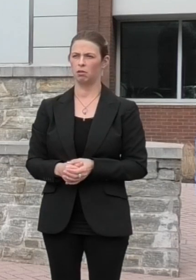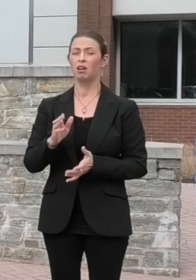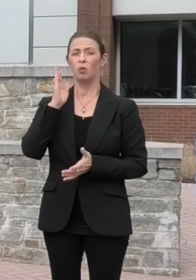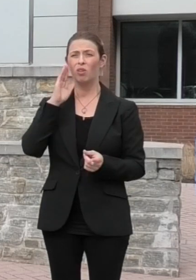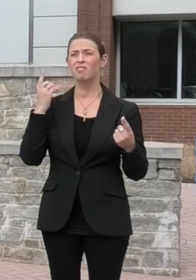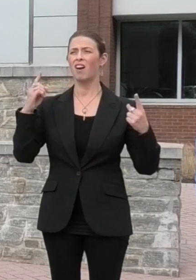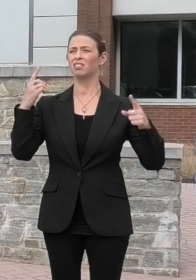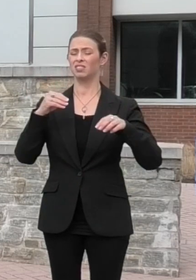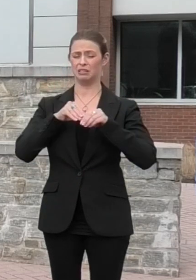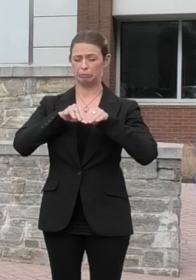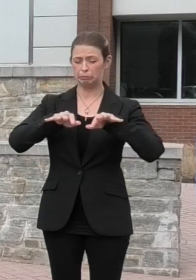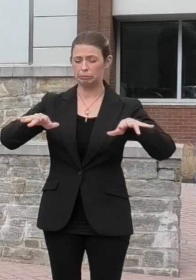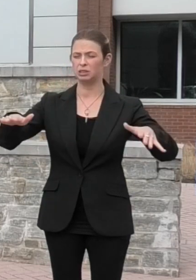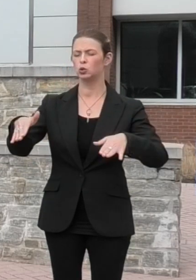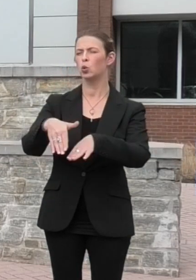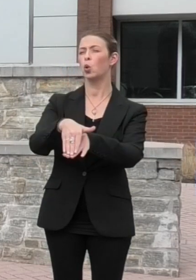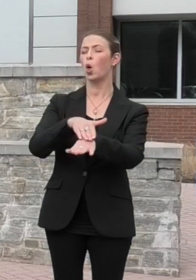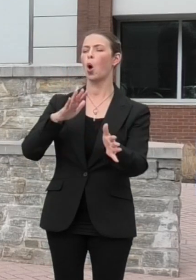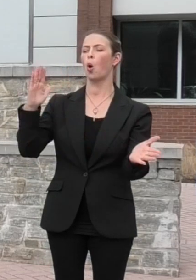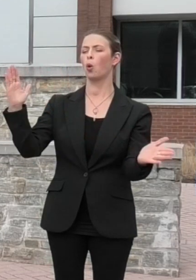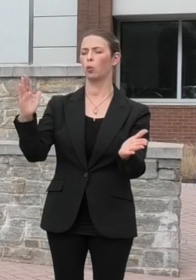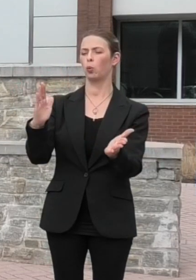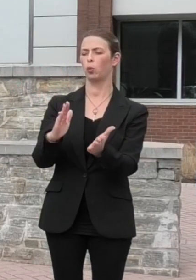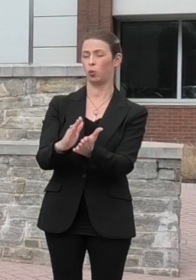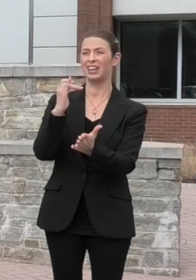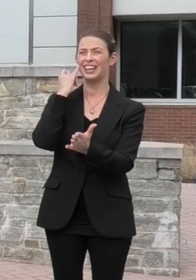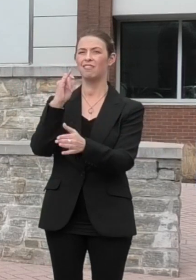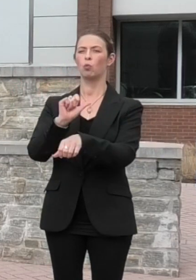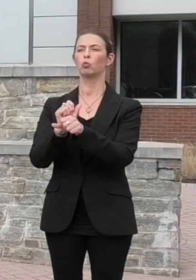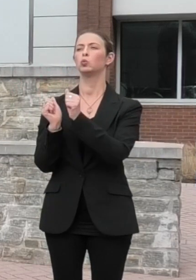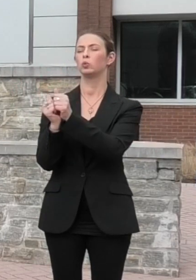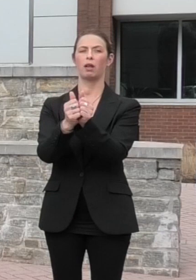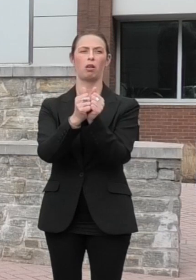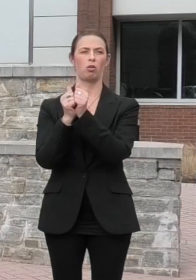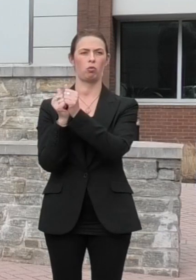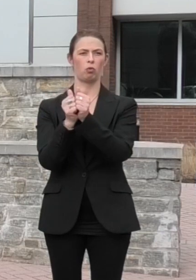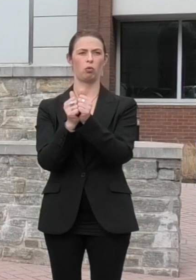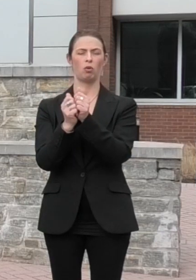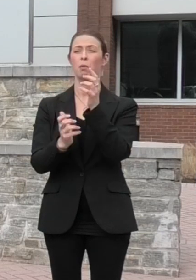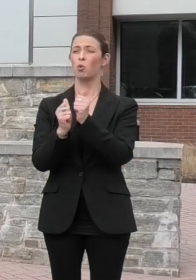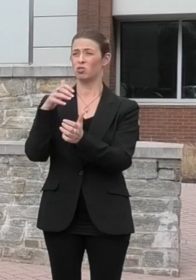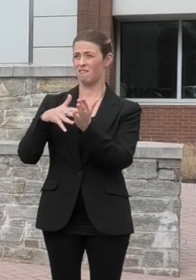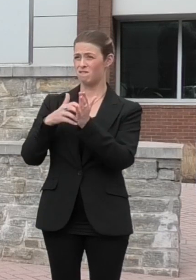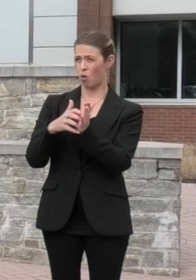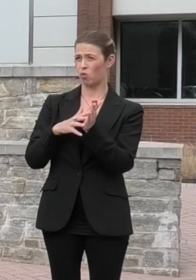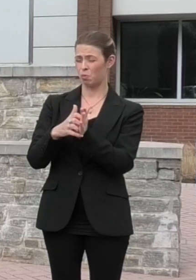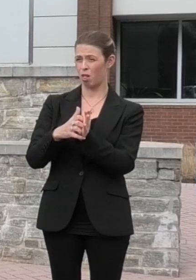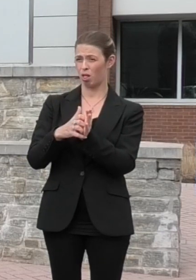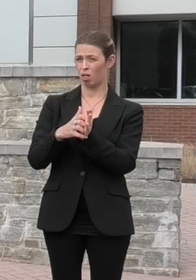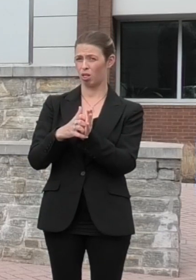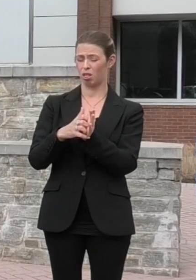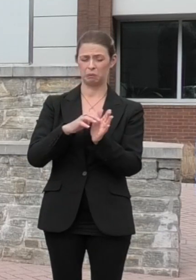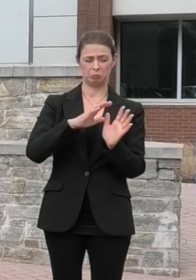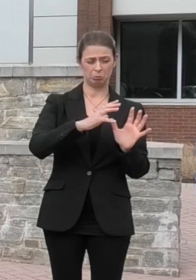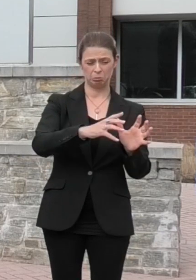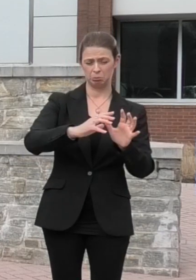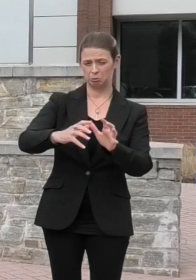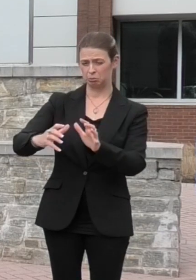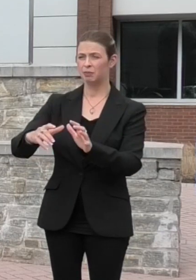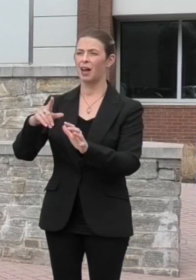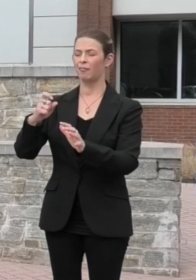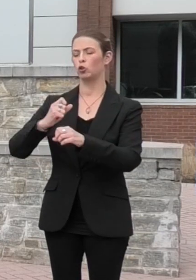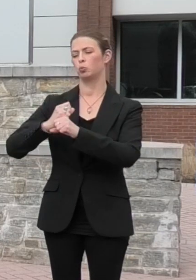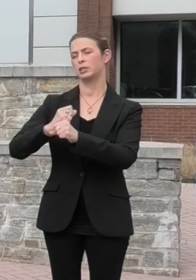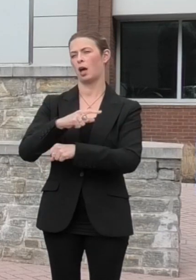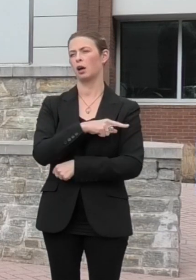virus if we work together. We must protect our most vulnerable populations. Staying home and